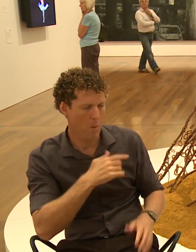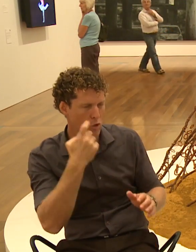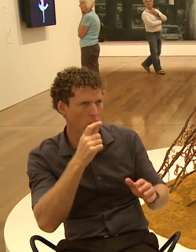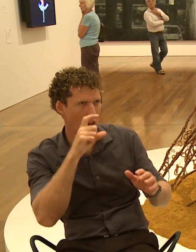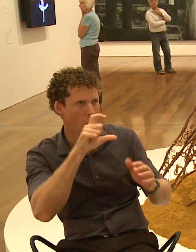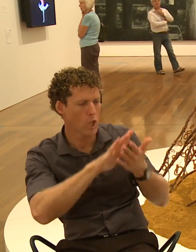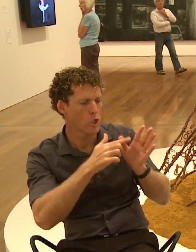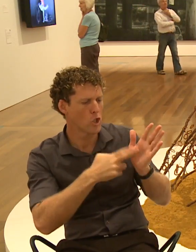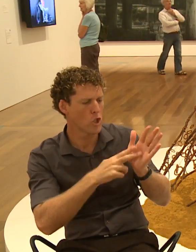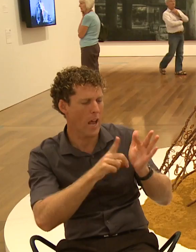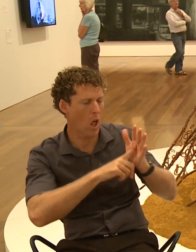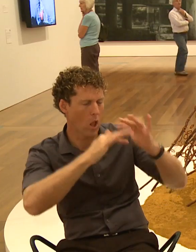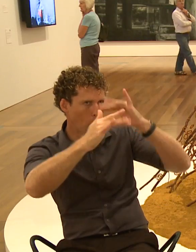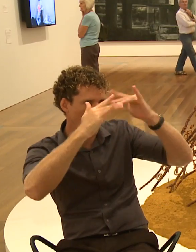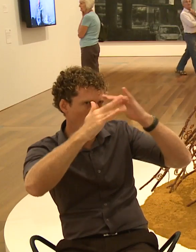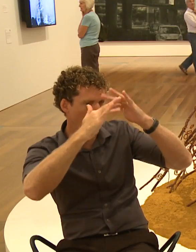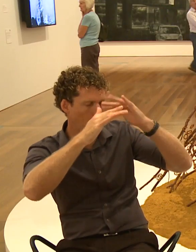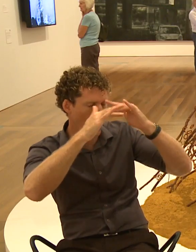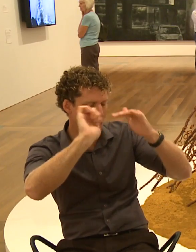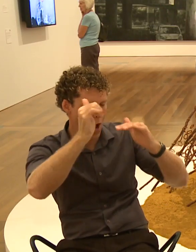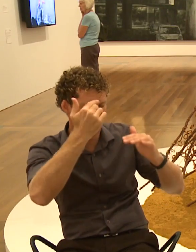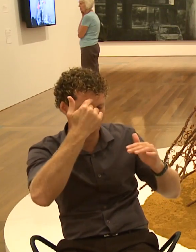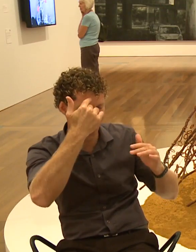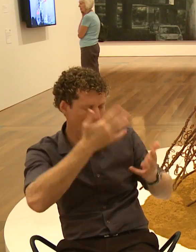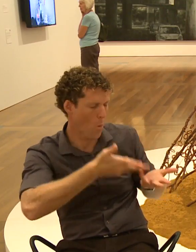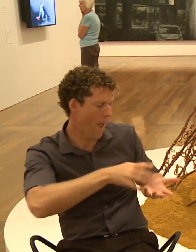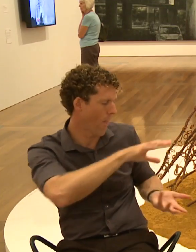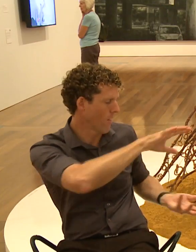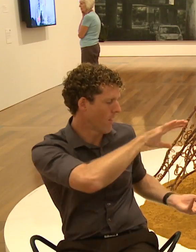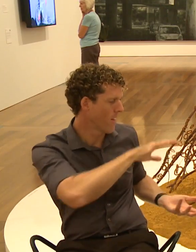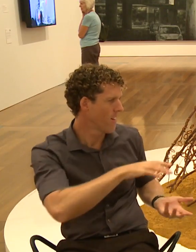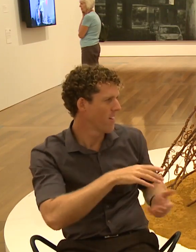And Shirley was in town that day, and her phone wouldn't work. That's right.